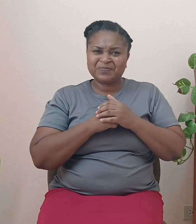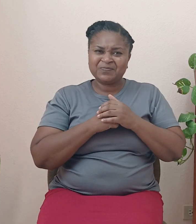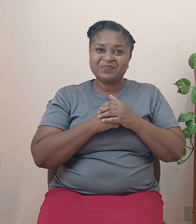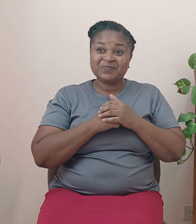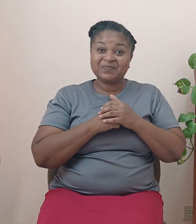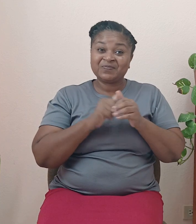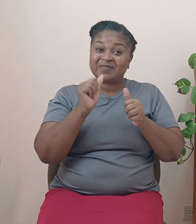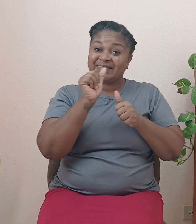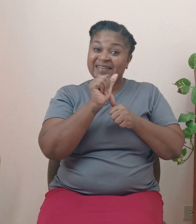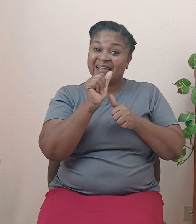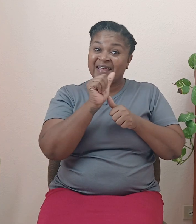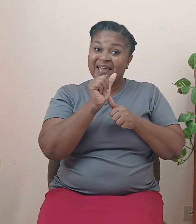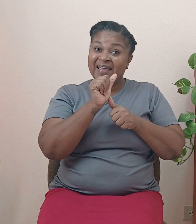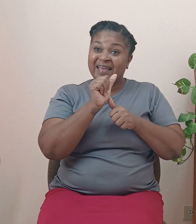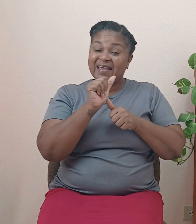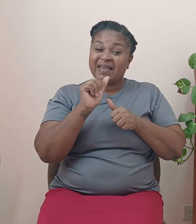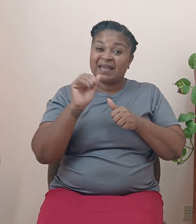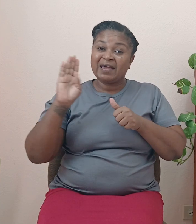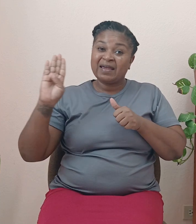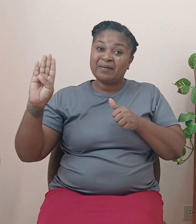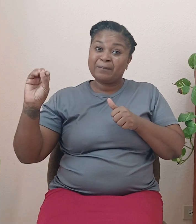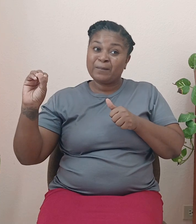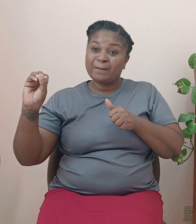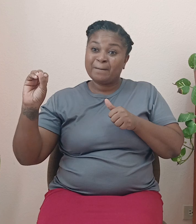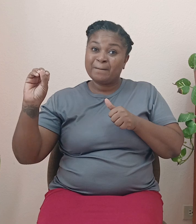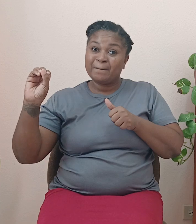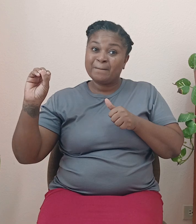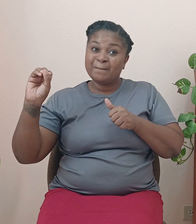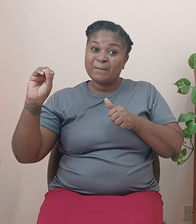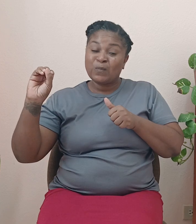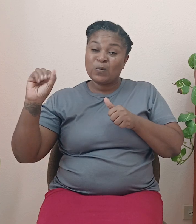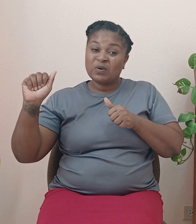A. Boaz was related to Naomi's husband.